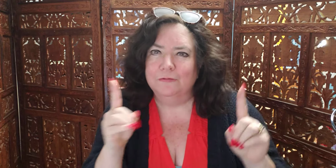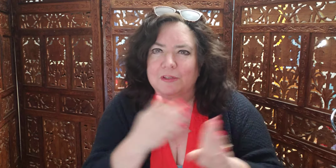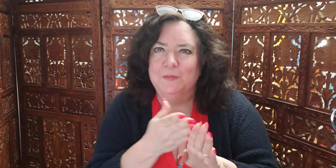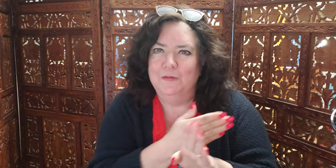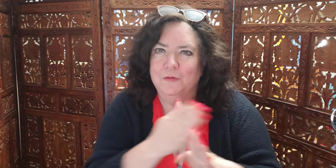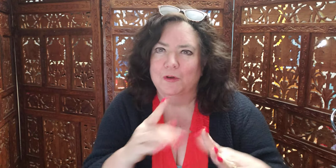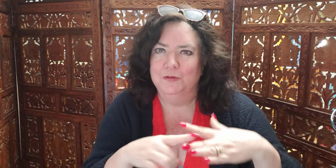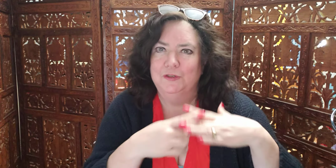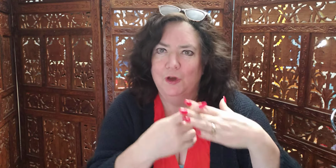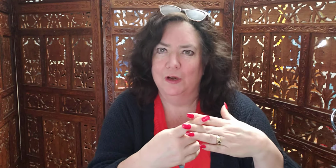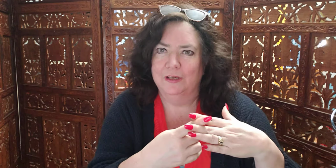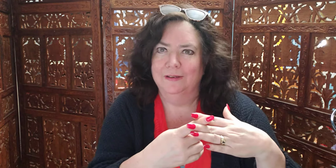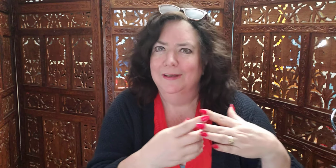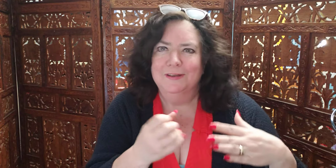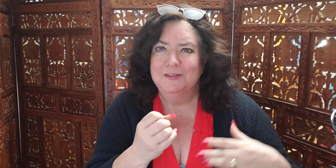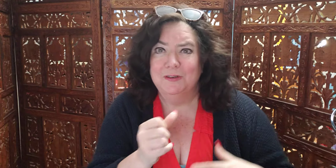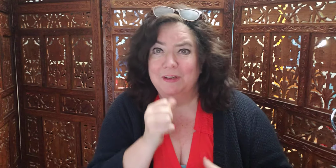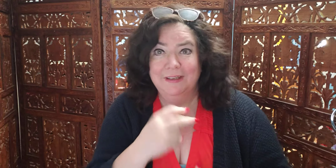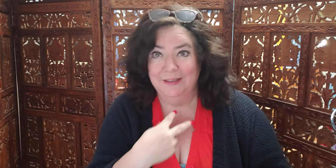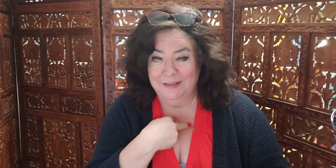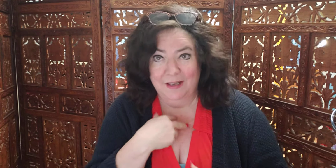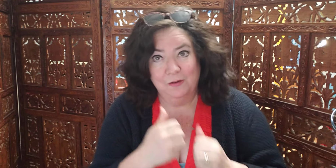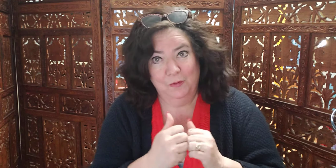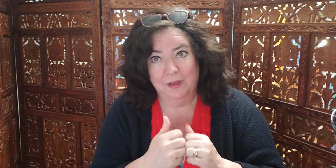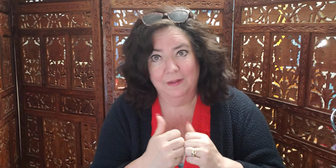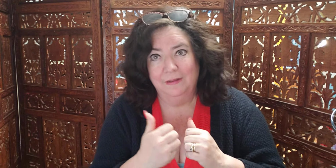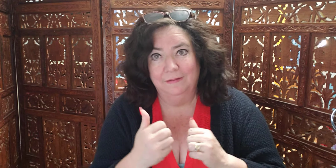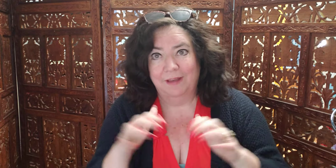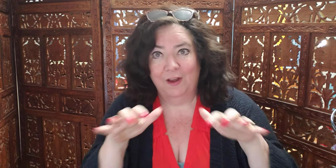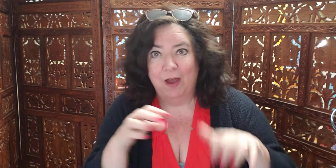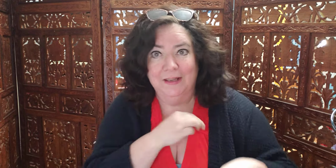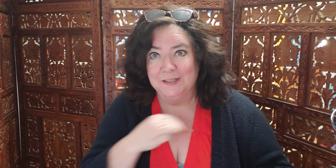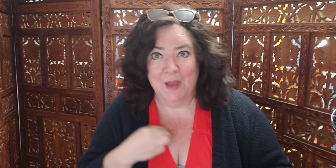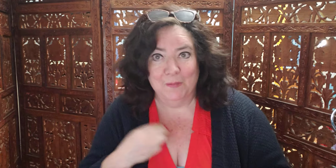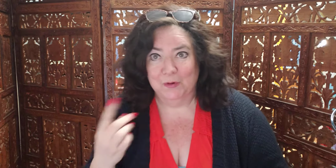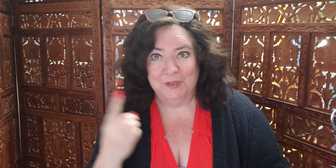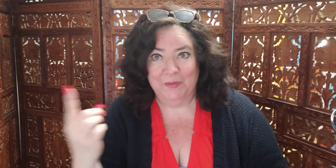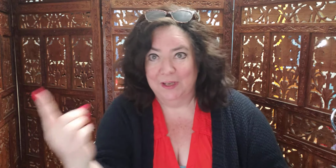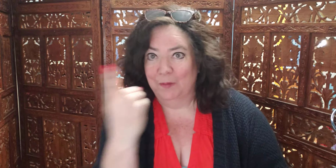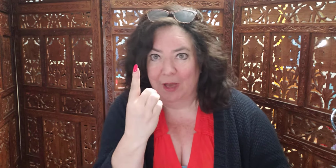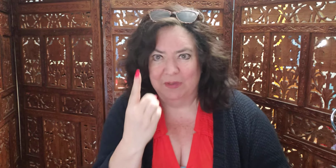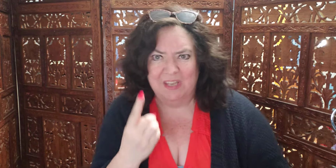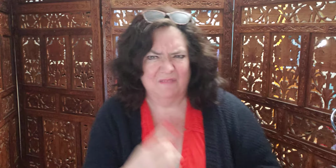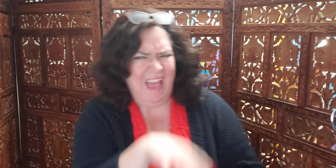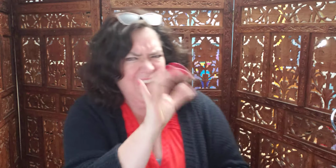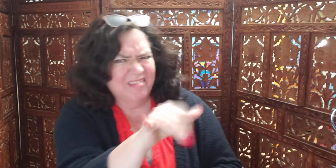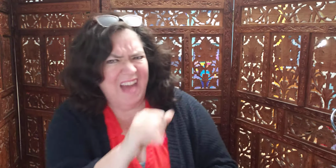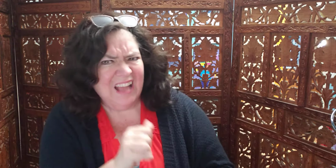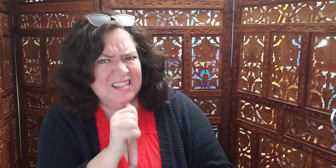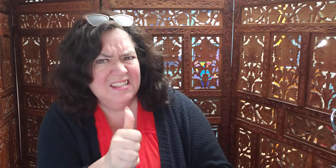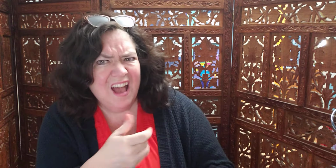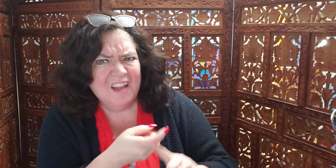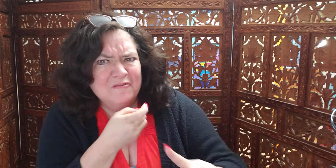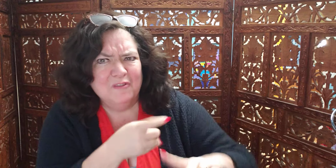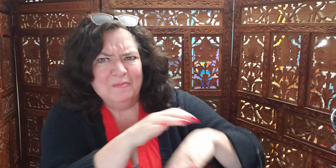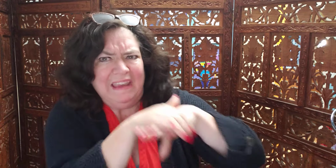difference before you started, so you didn't get stuck with an audience member or somebody coming up and saying, that's not from